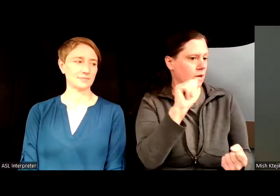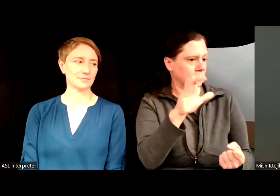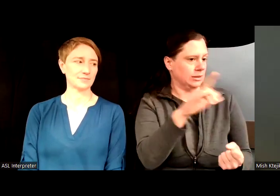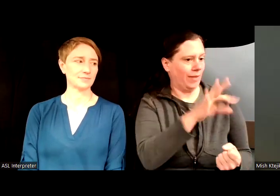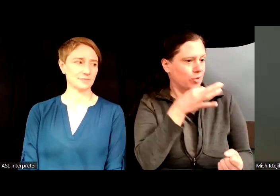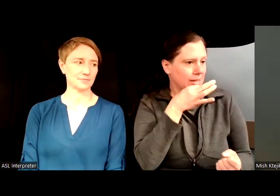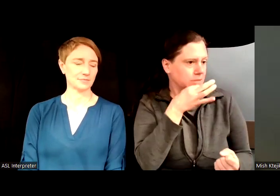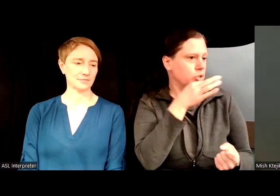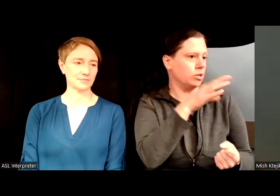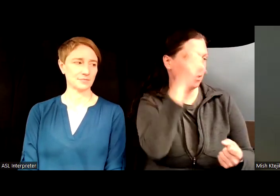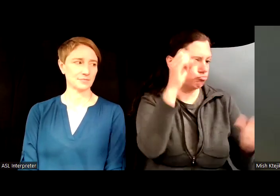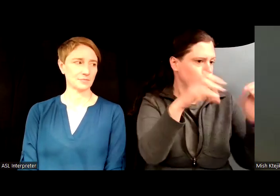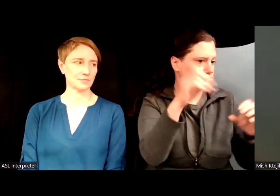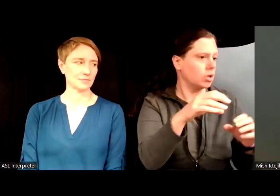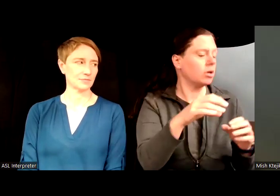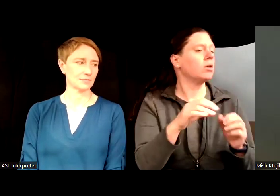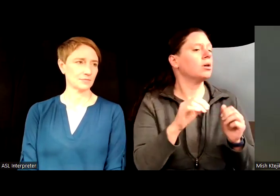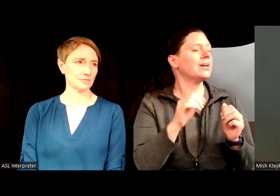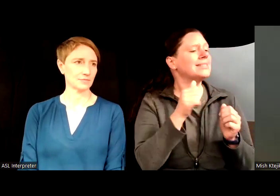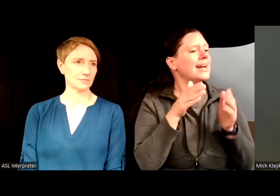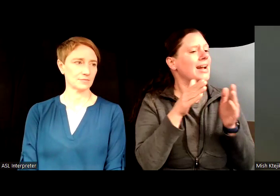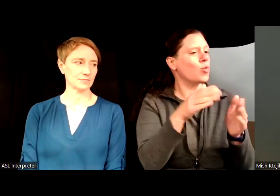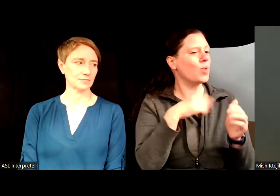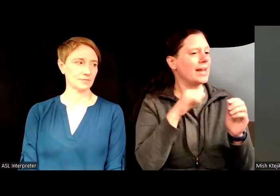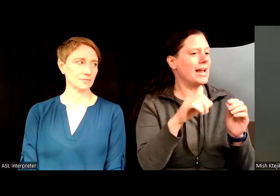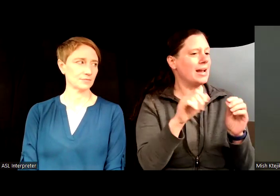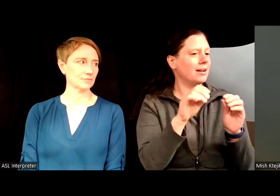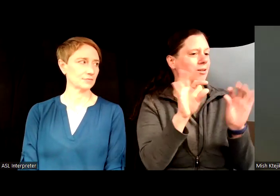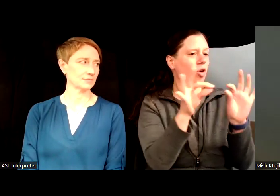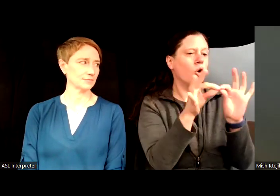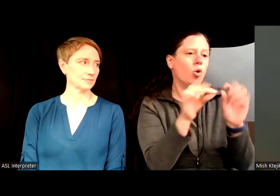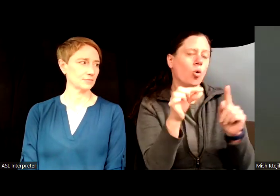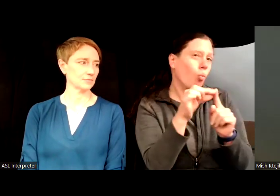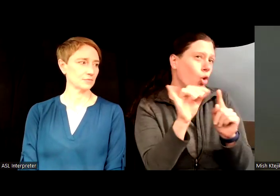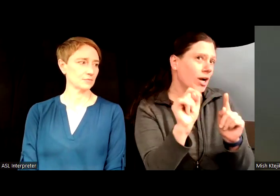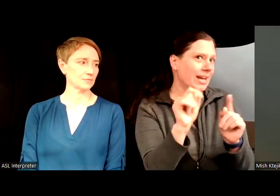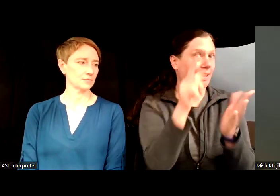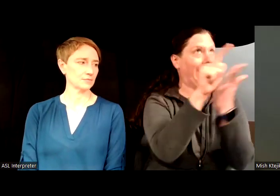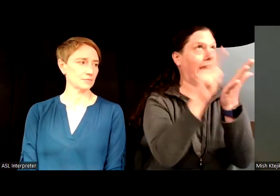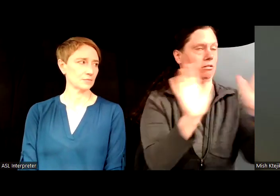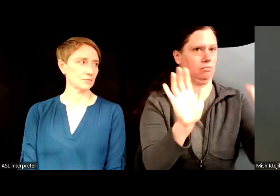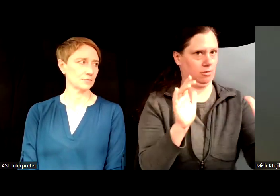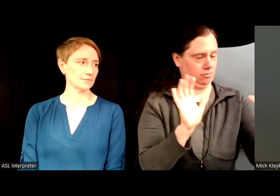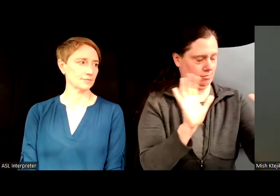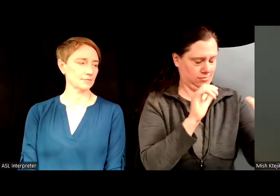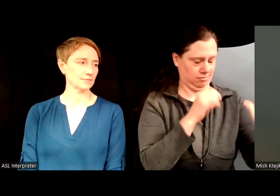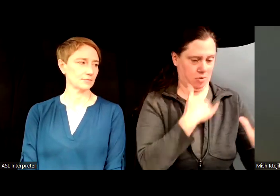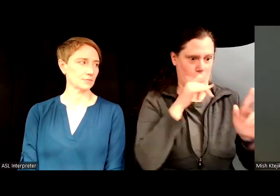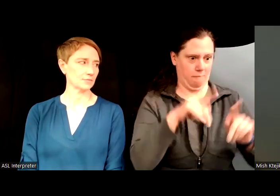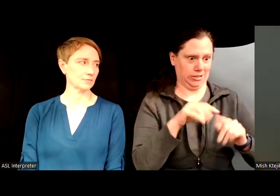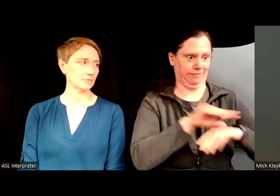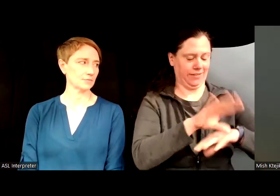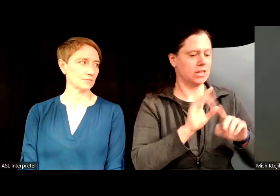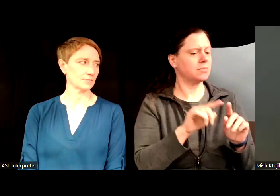I understand that we're trusting the expertise of the RAC committee, but also what about, I don't